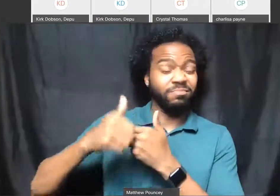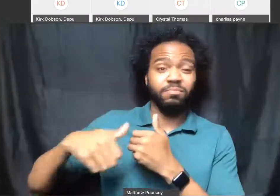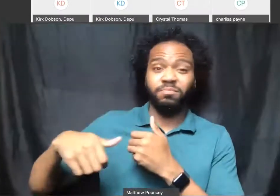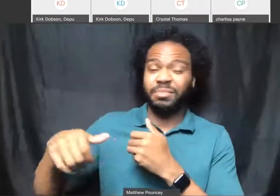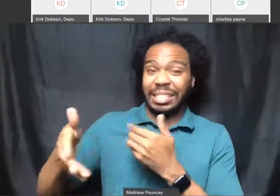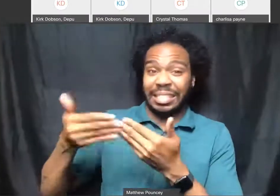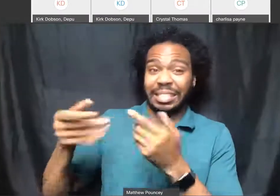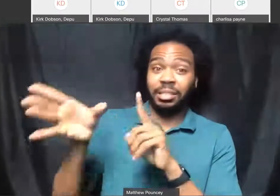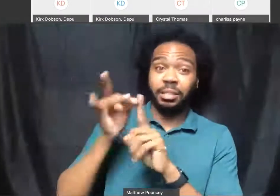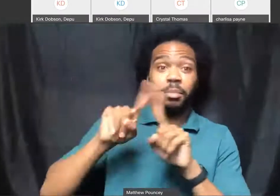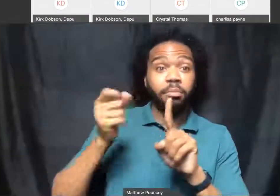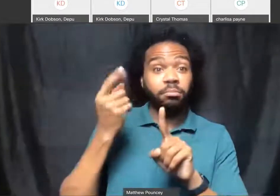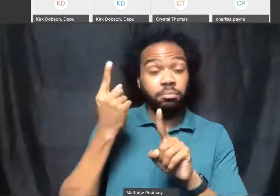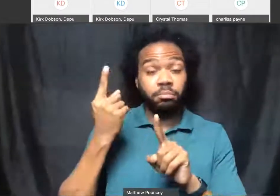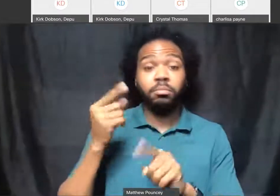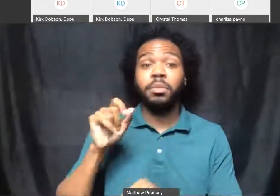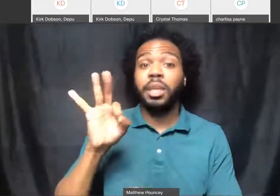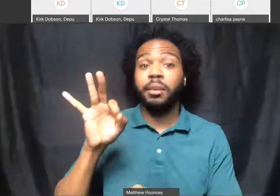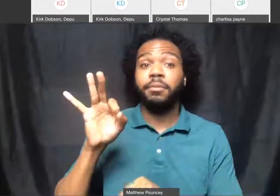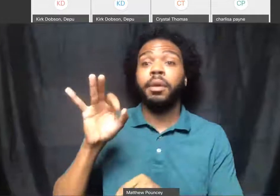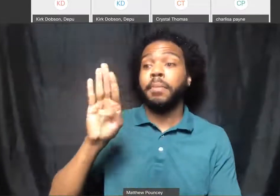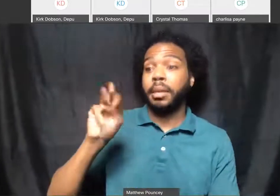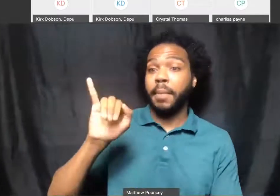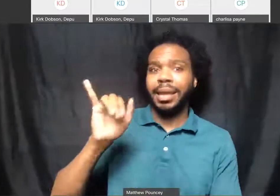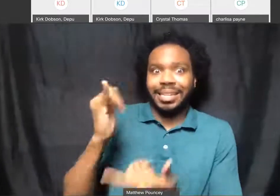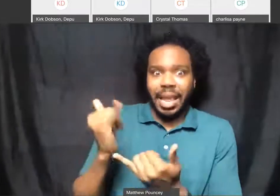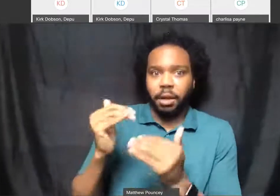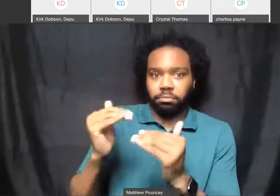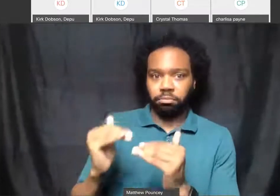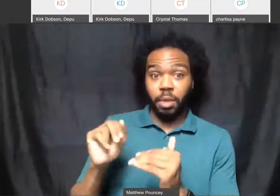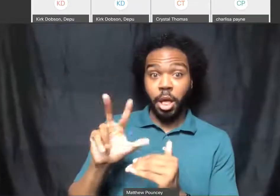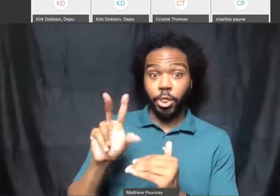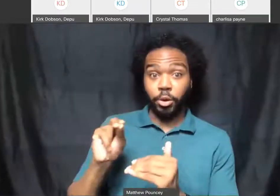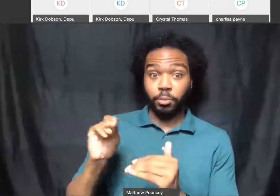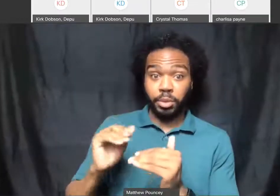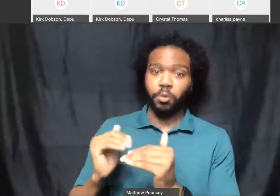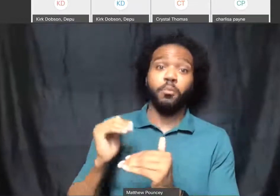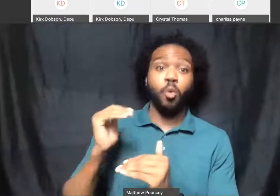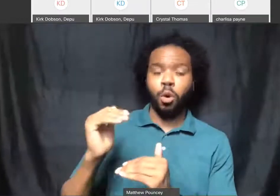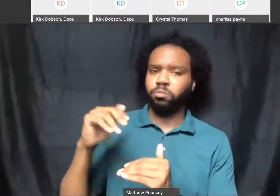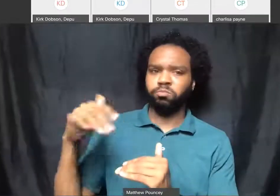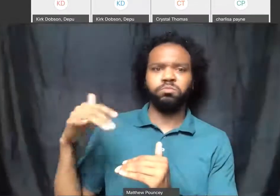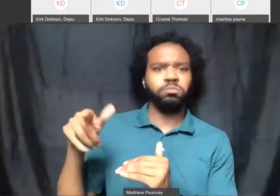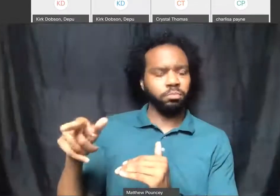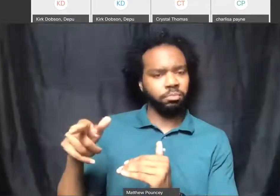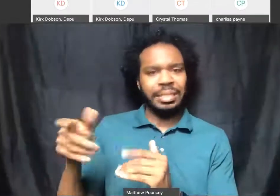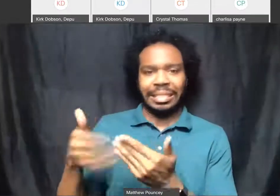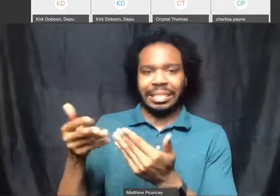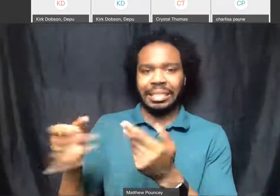a body mass index of 30 or greater is a high-risk category. They've also looked at some